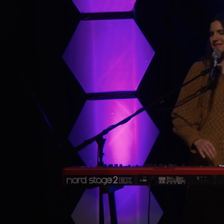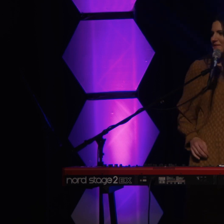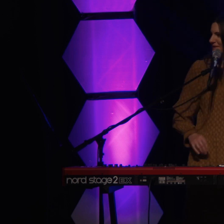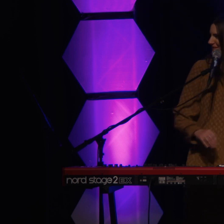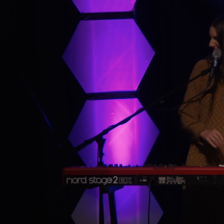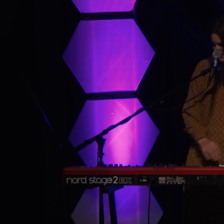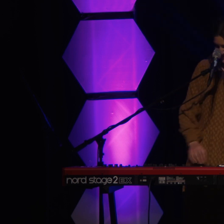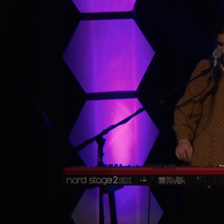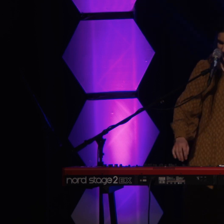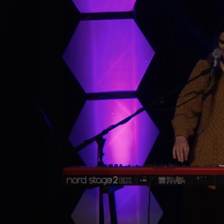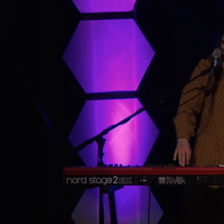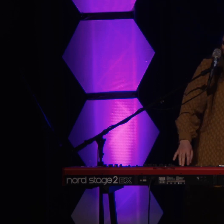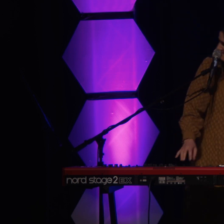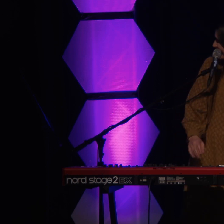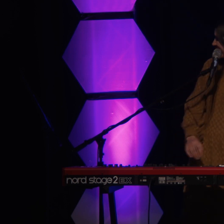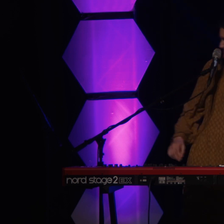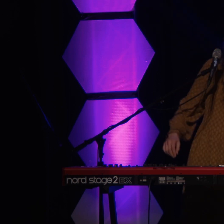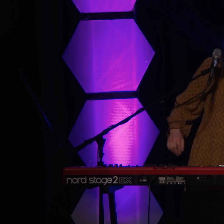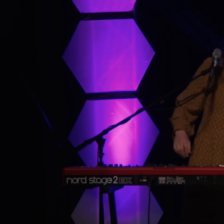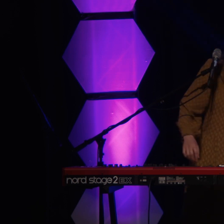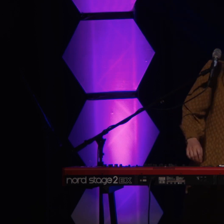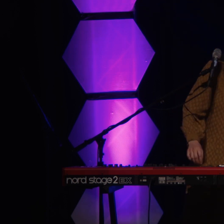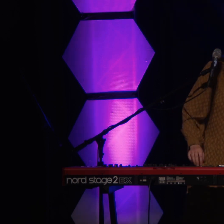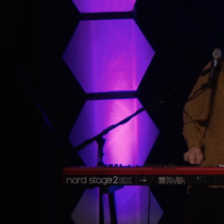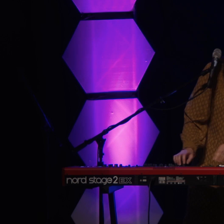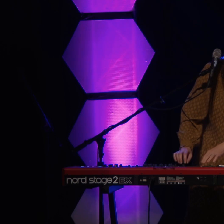Let's turn this thing around. Here we go.